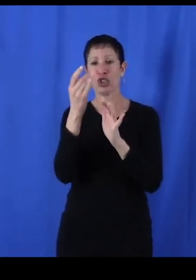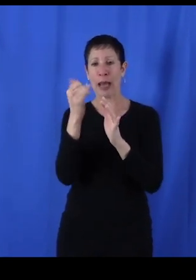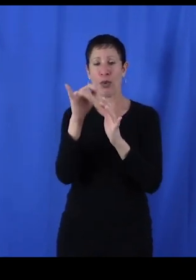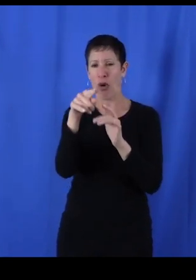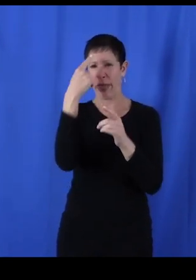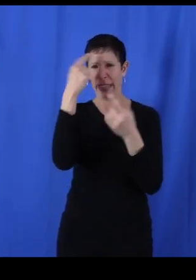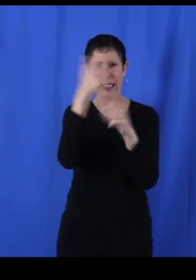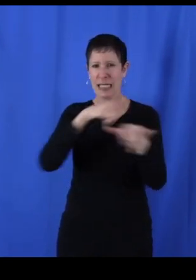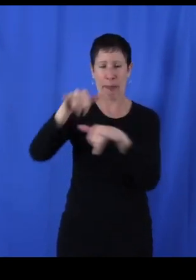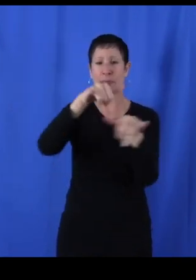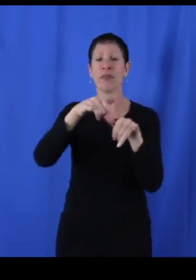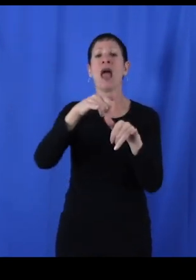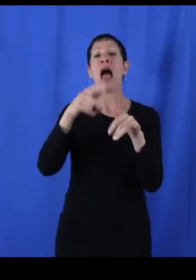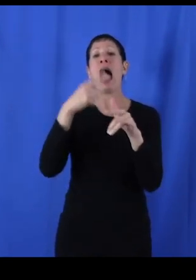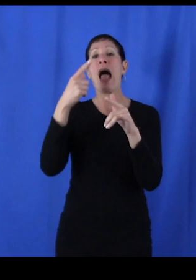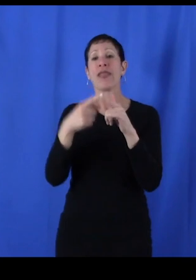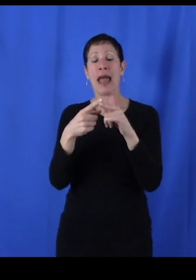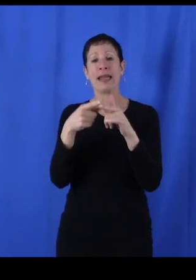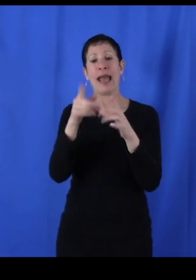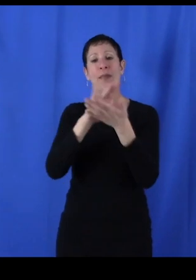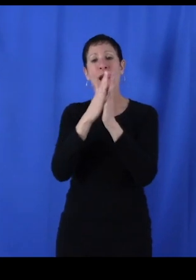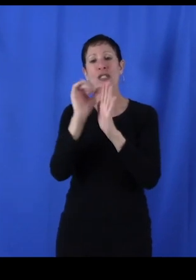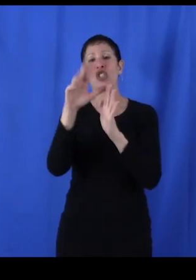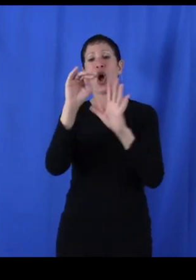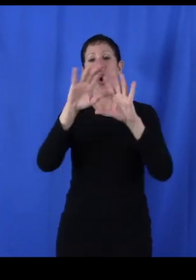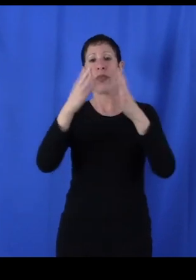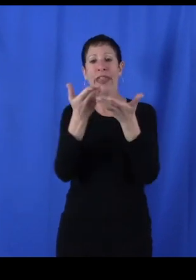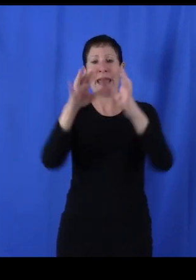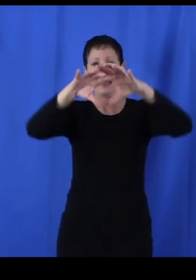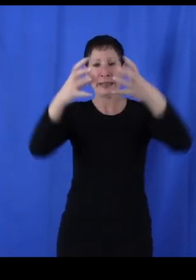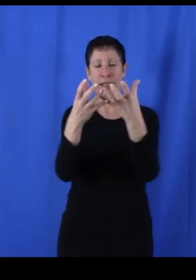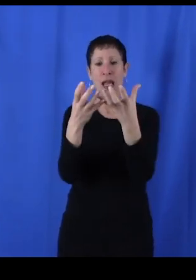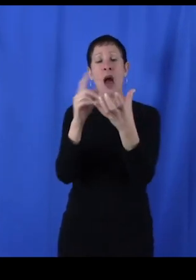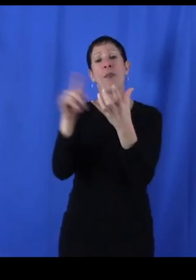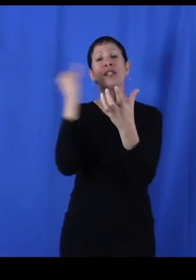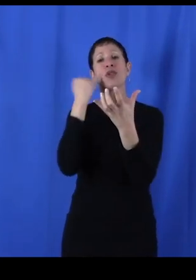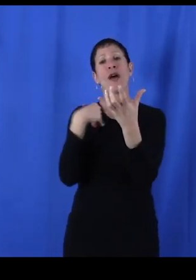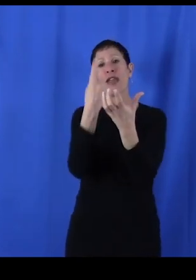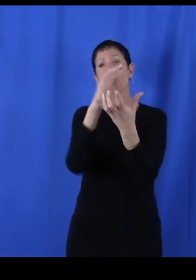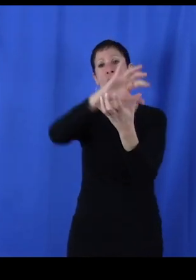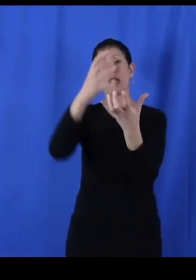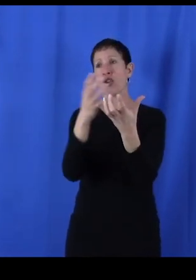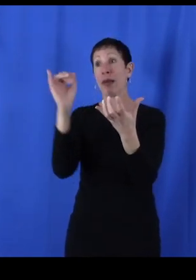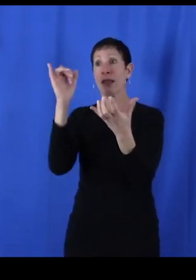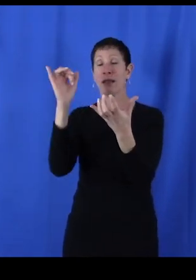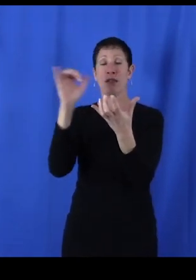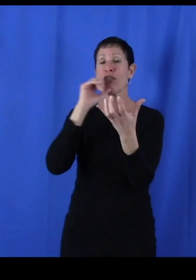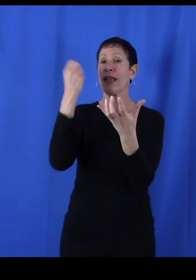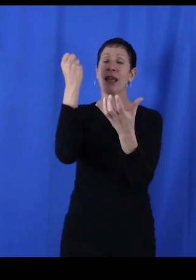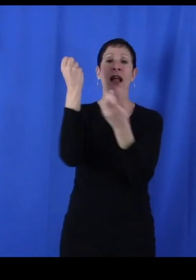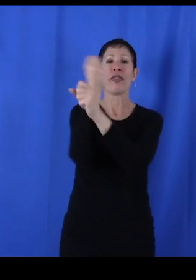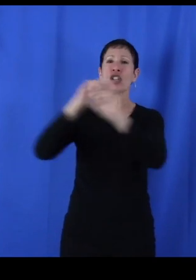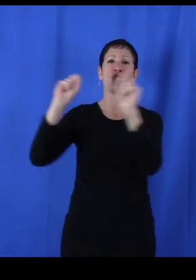can then be its own thing, right? But then how do you take this one cluster, because the alt-right itself is huge, right? There's